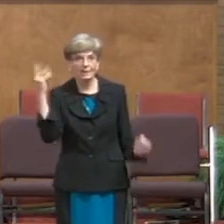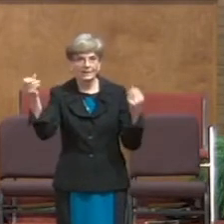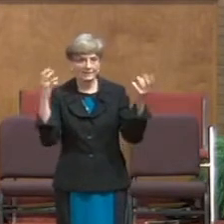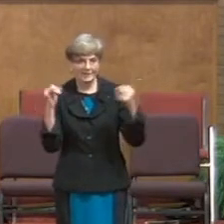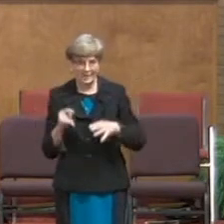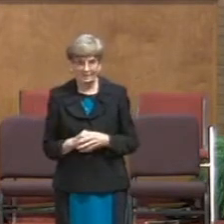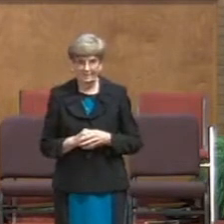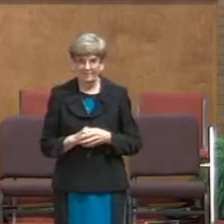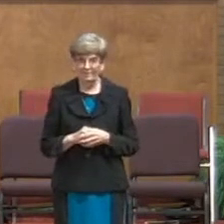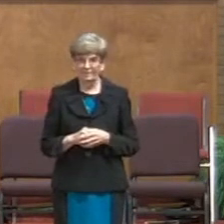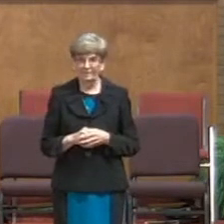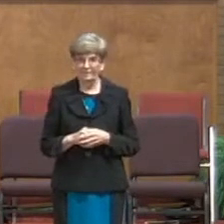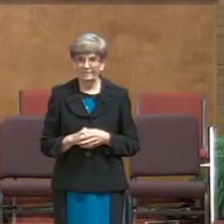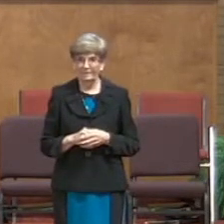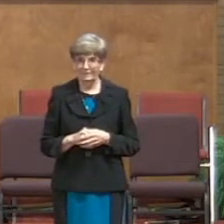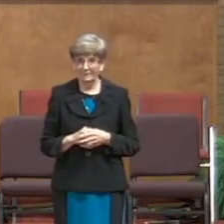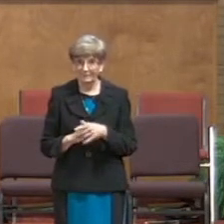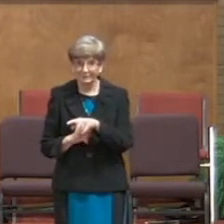Let me let the pen drop.